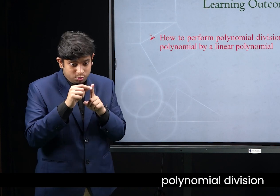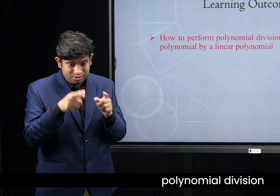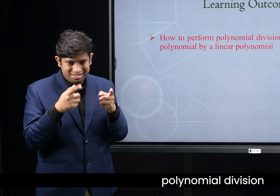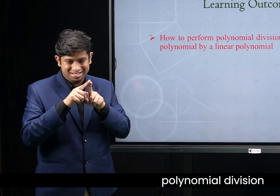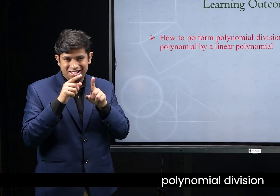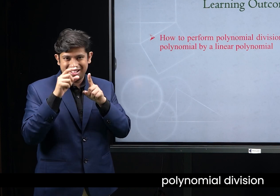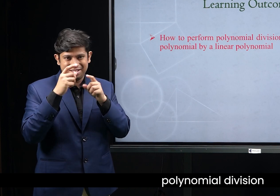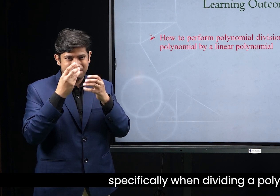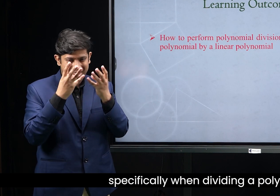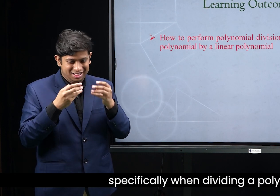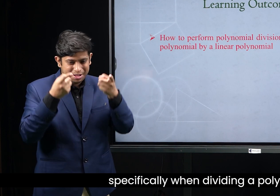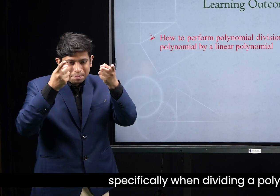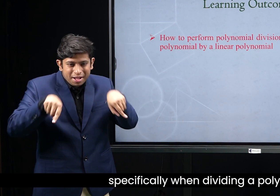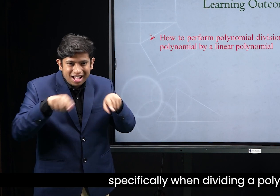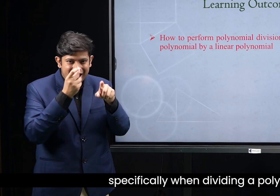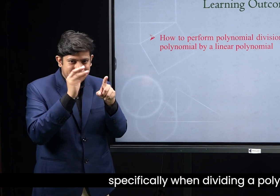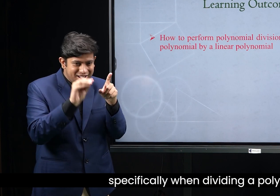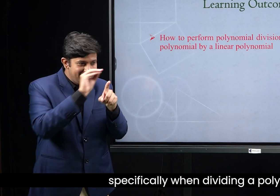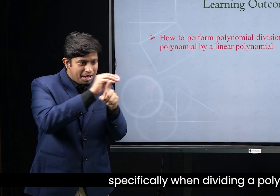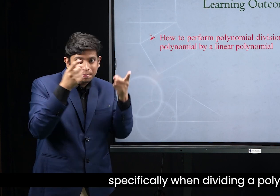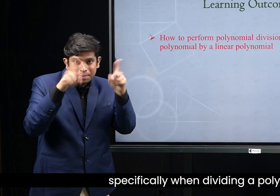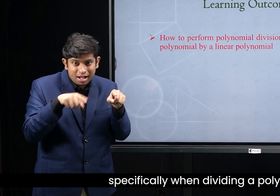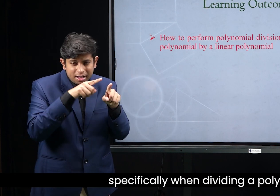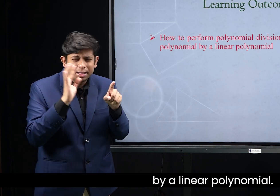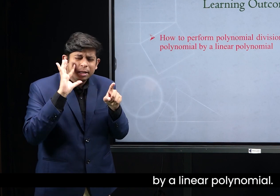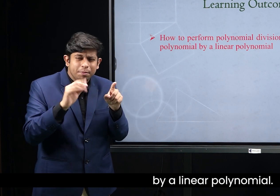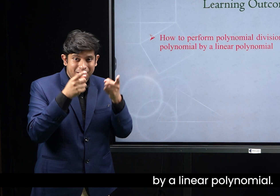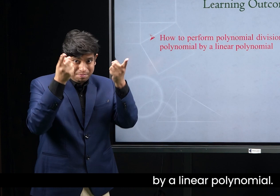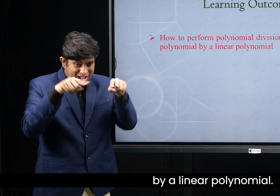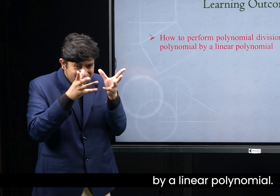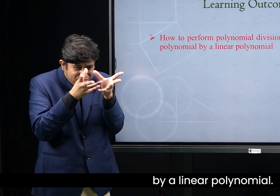division specifically when dividing a polynomial by a linear polynomial.